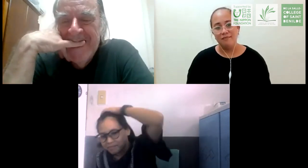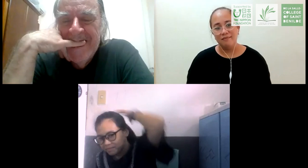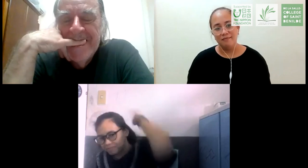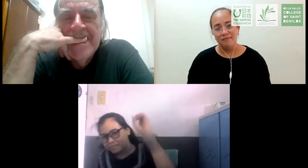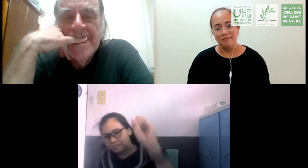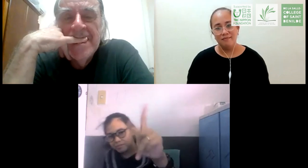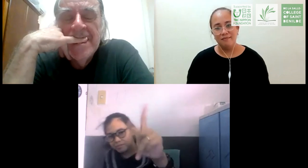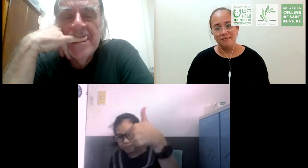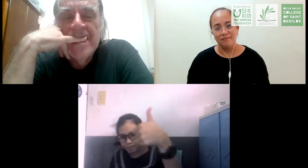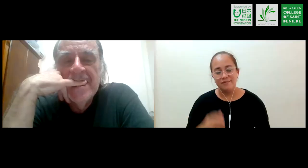Yes, sir. Okay.